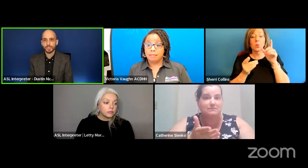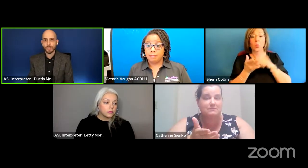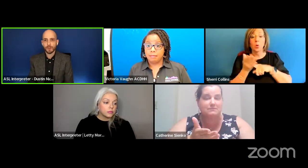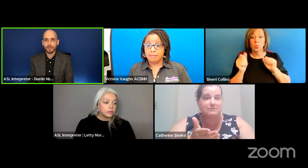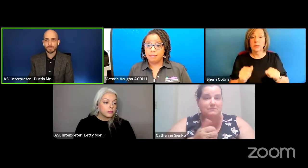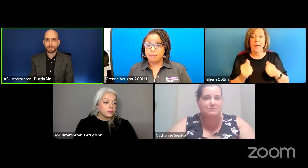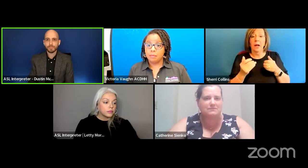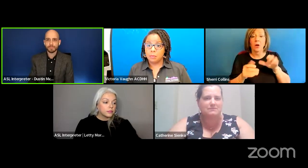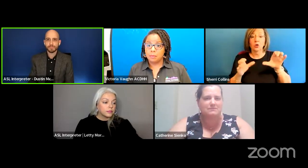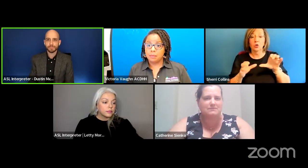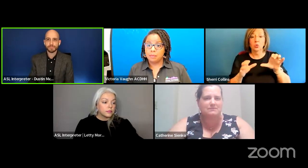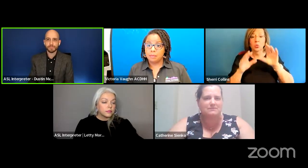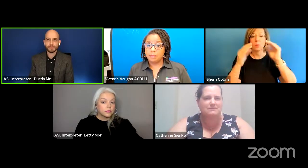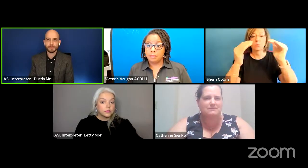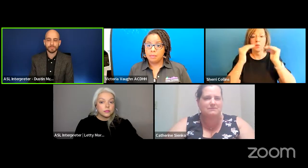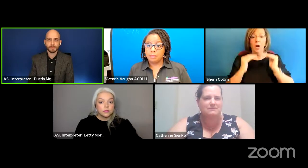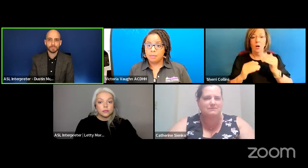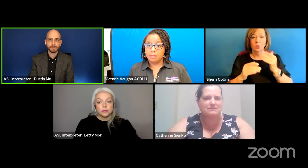Sherry?